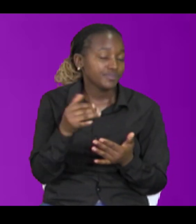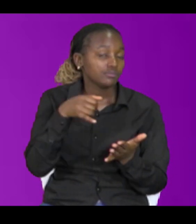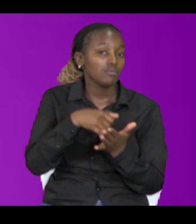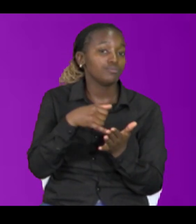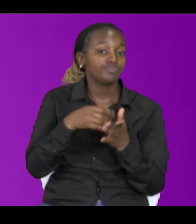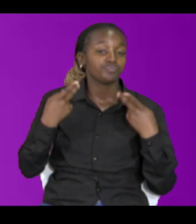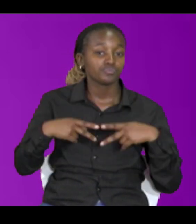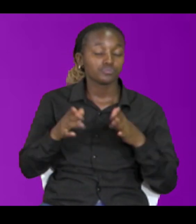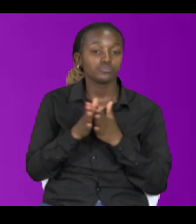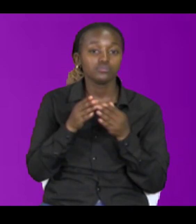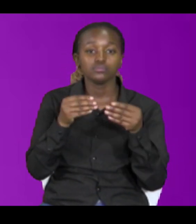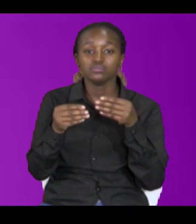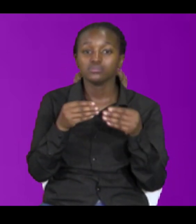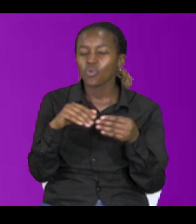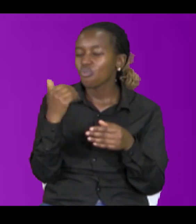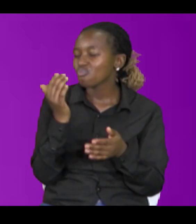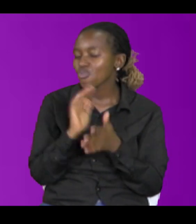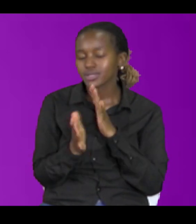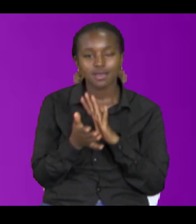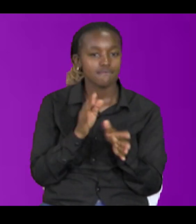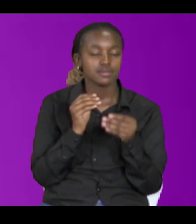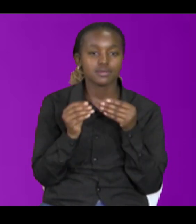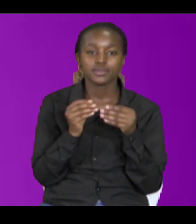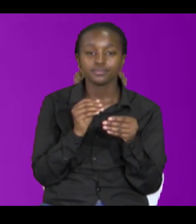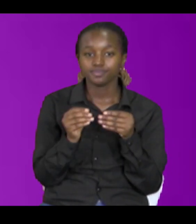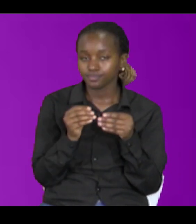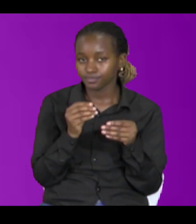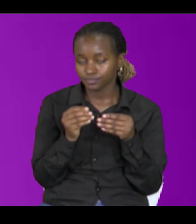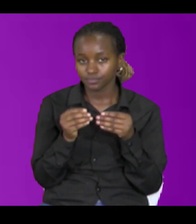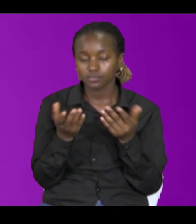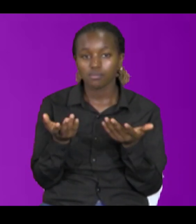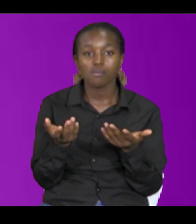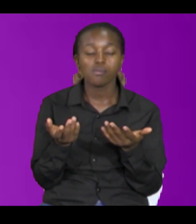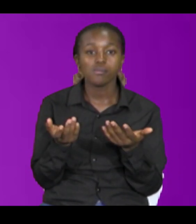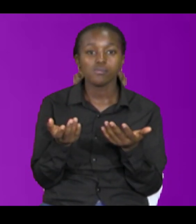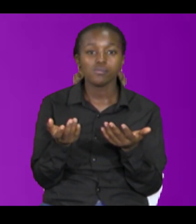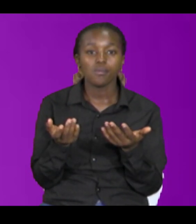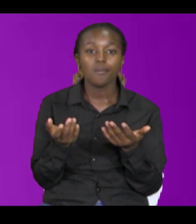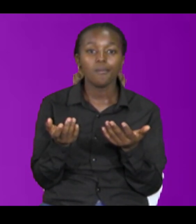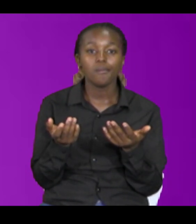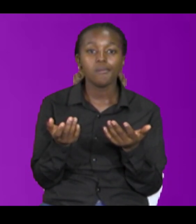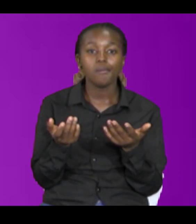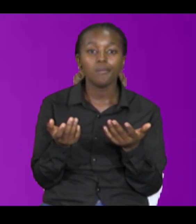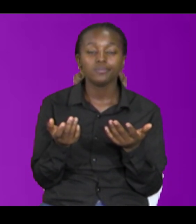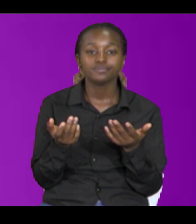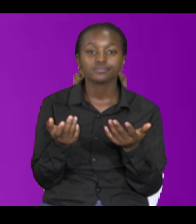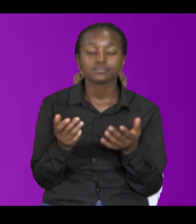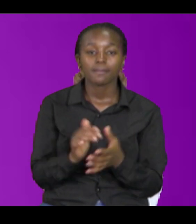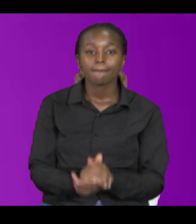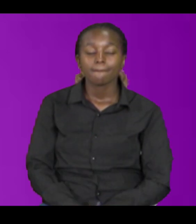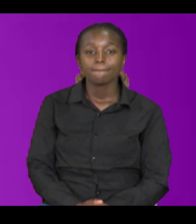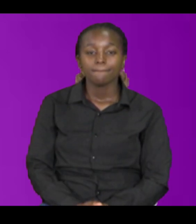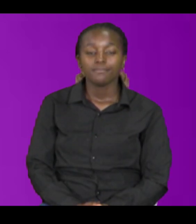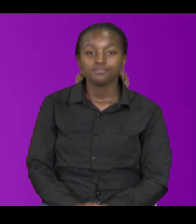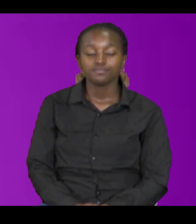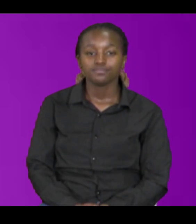with disabilities, whatever type of disability, and probably we can talk